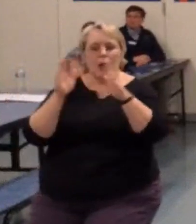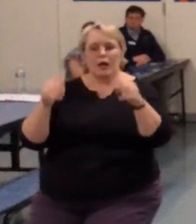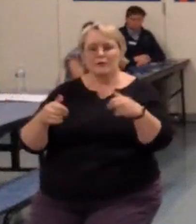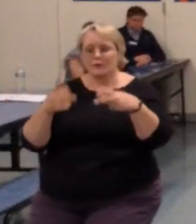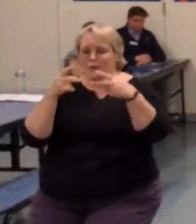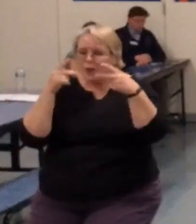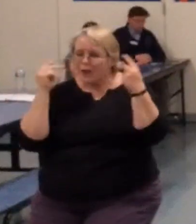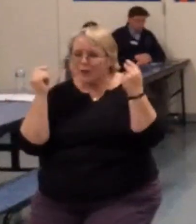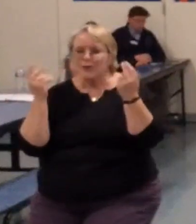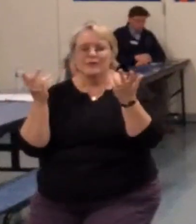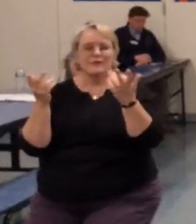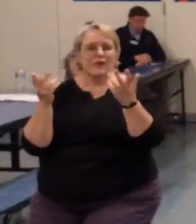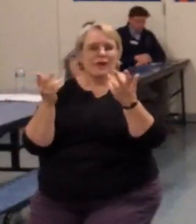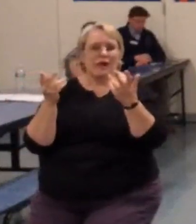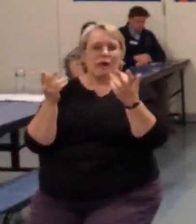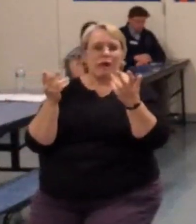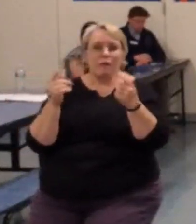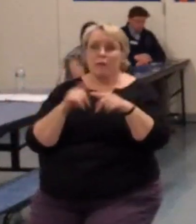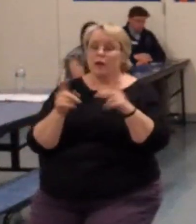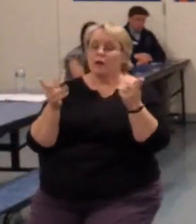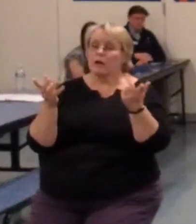raccoons. But